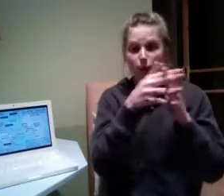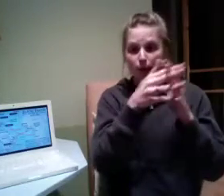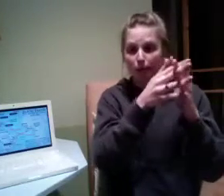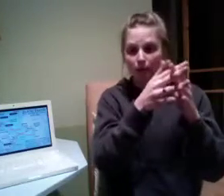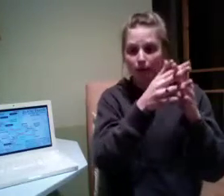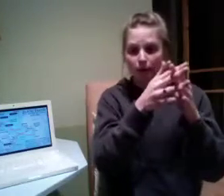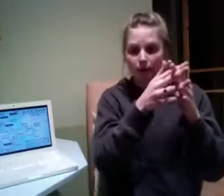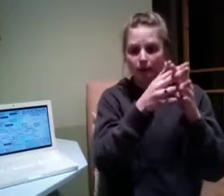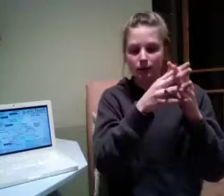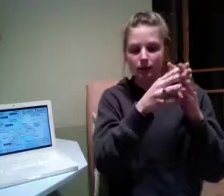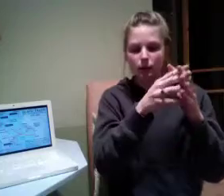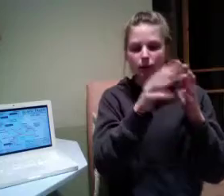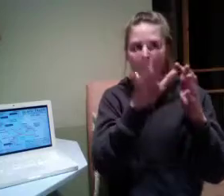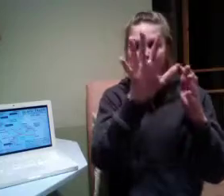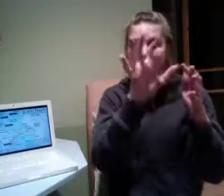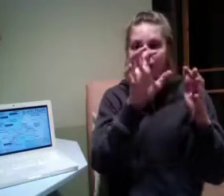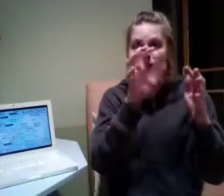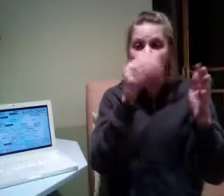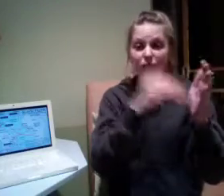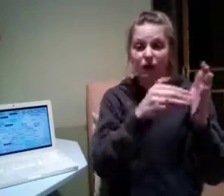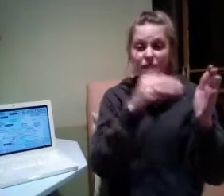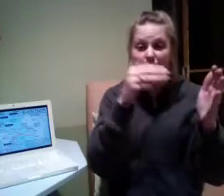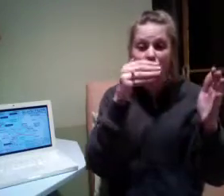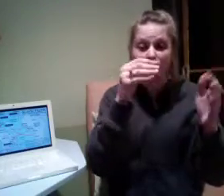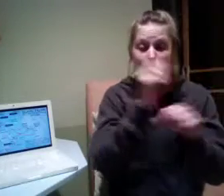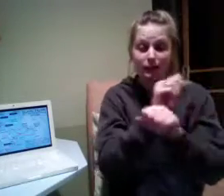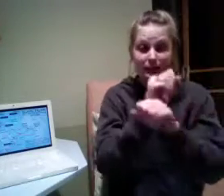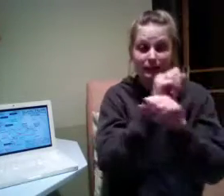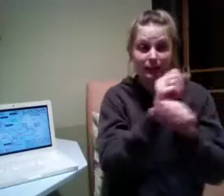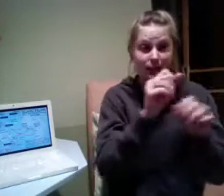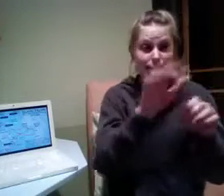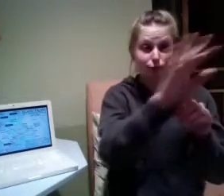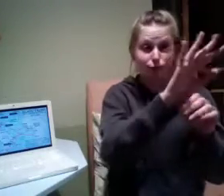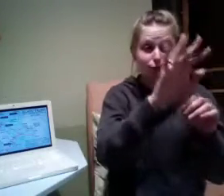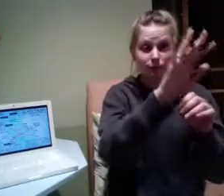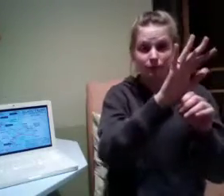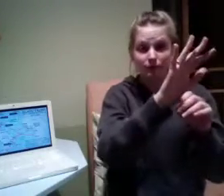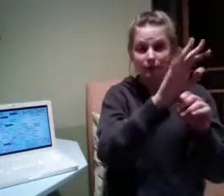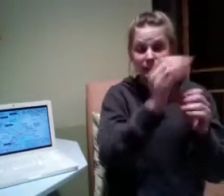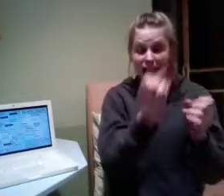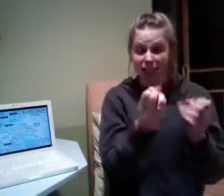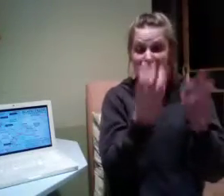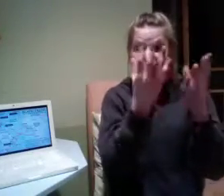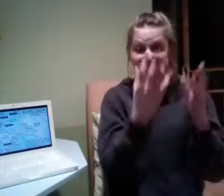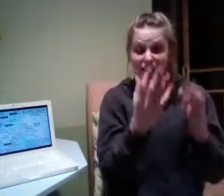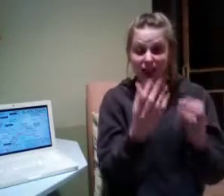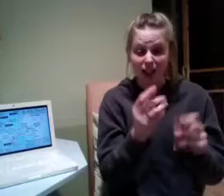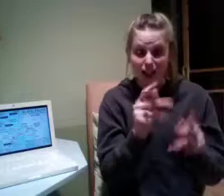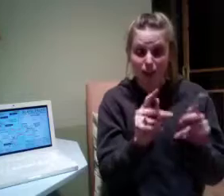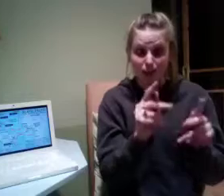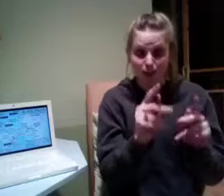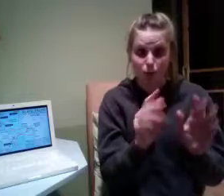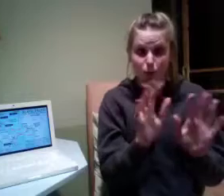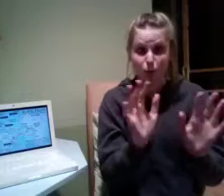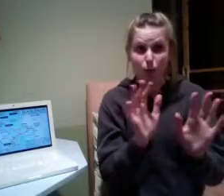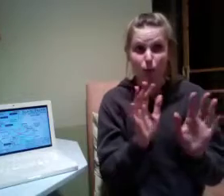about 500,000 slaves end up in North America, which is a large number, don't get me wrong. But if we